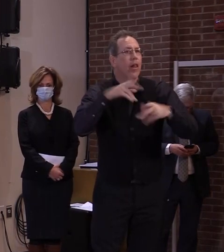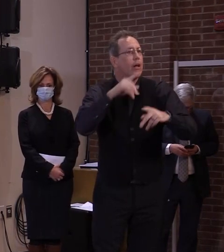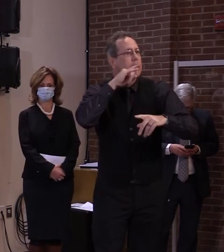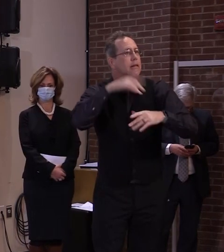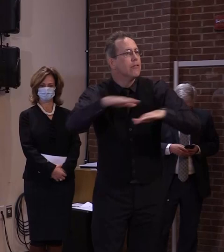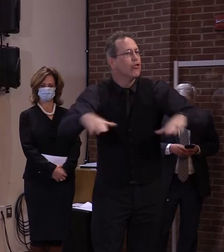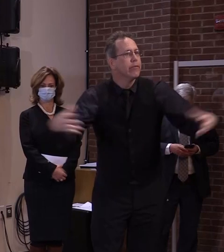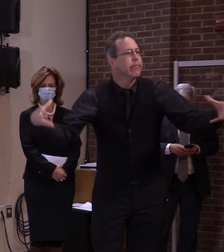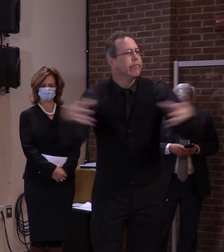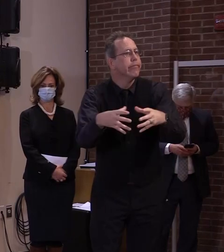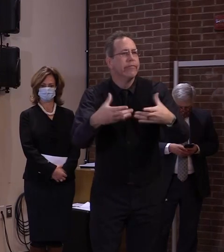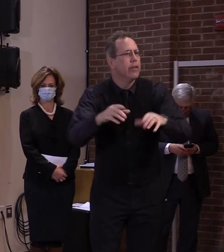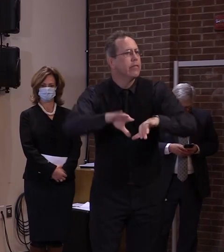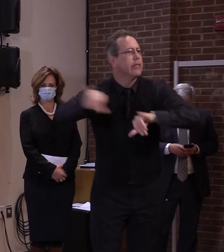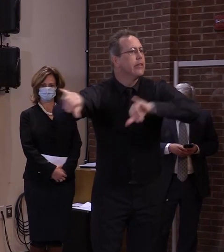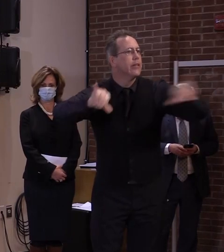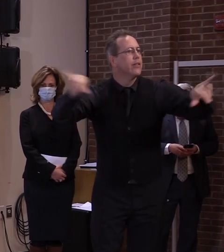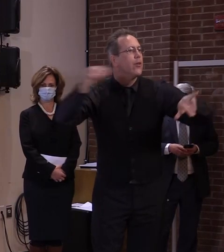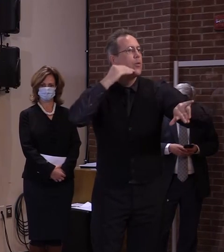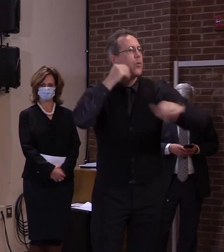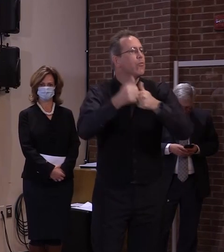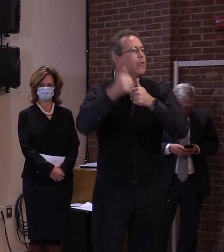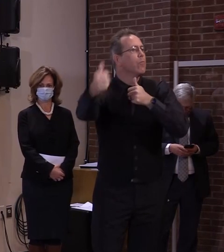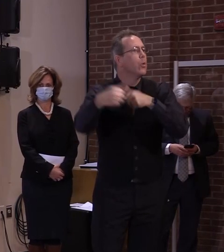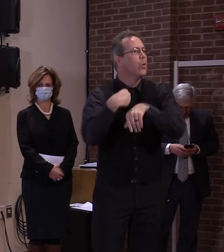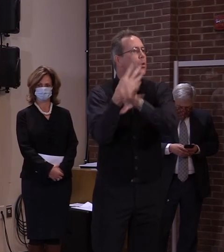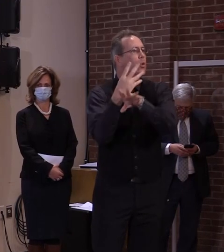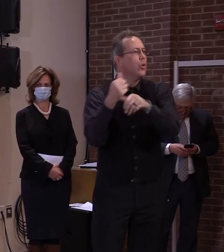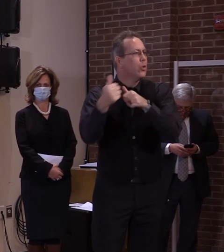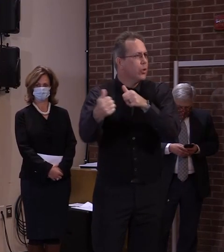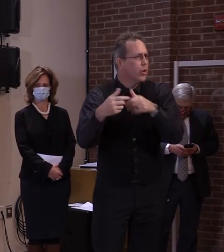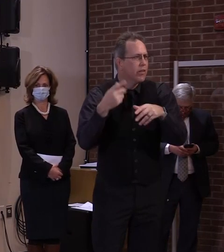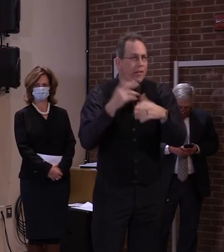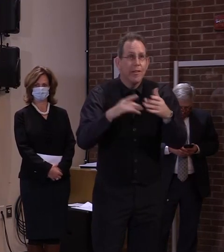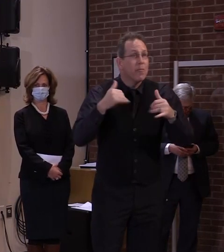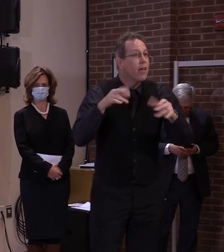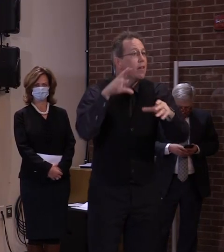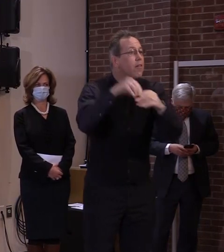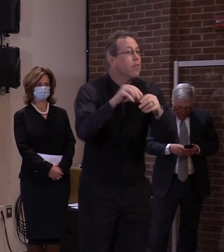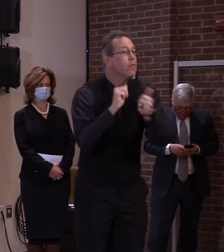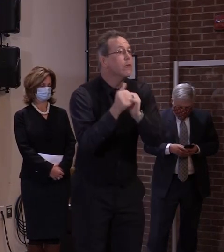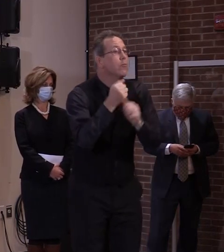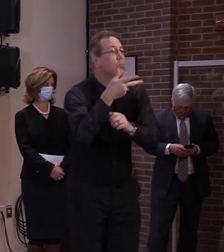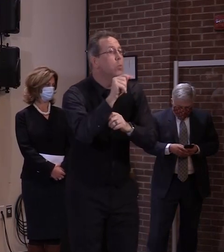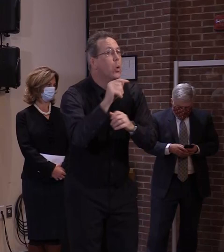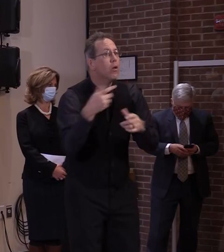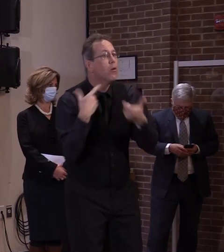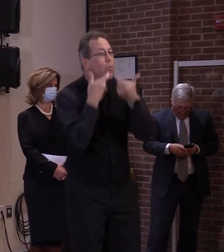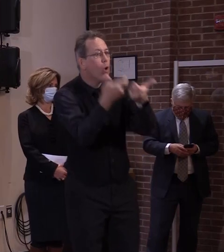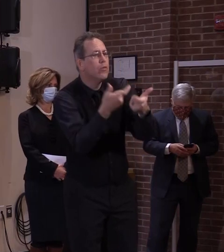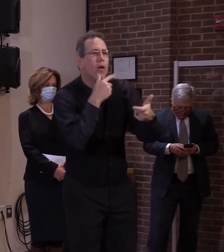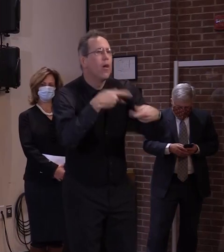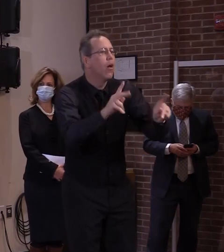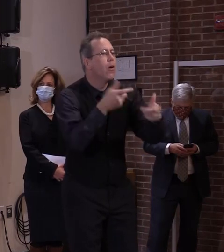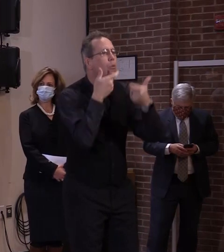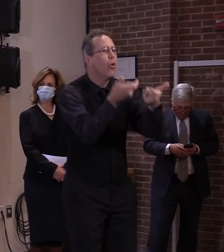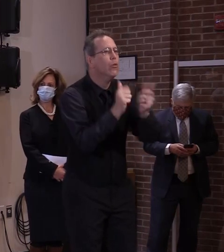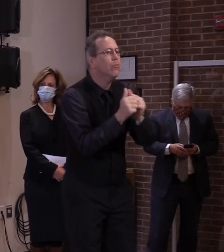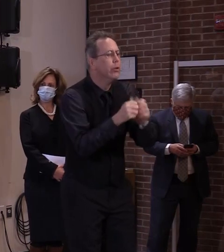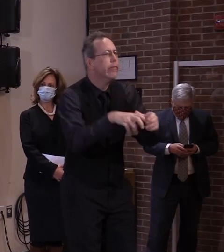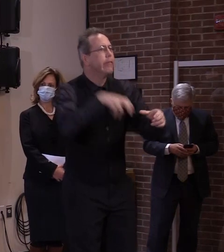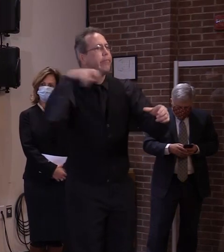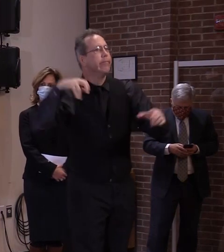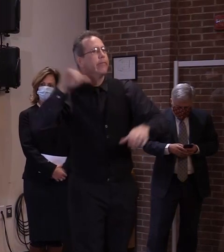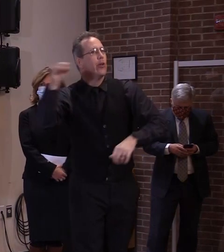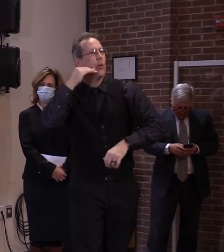play sports, you weren't allowed in the gym to watch. And while there were some sports allowed, we hadn't completely figured